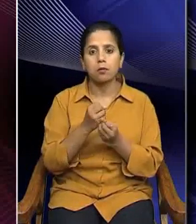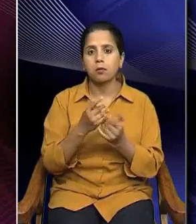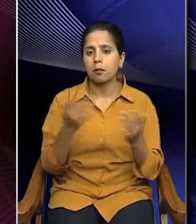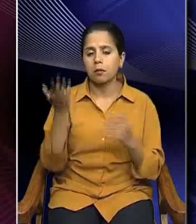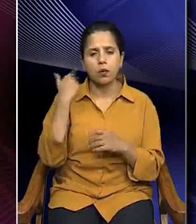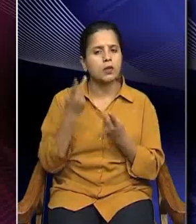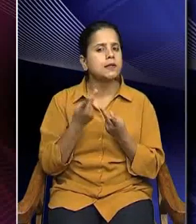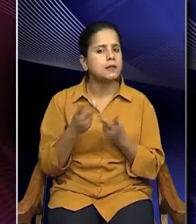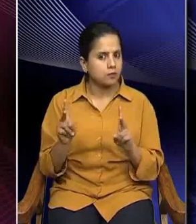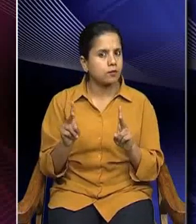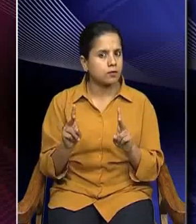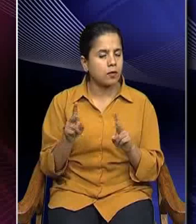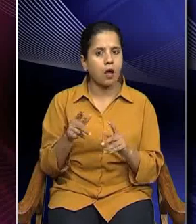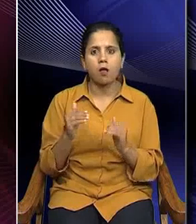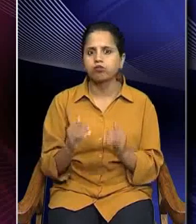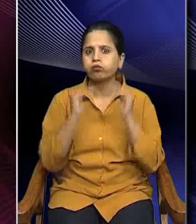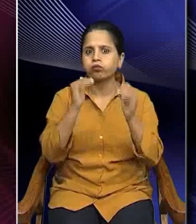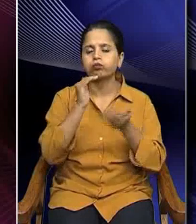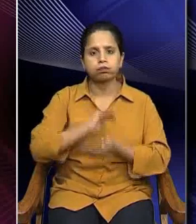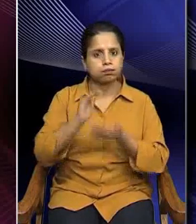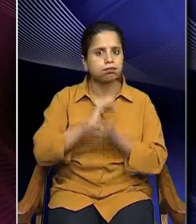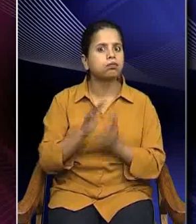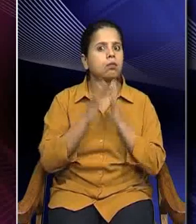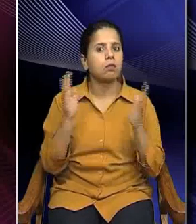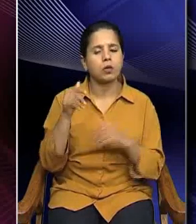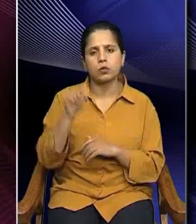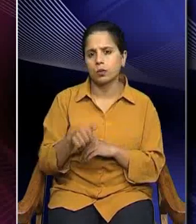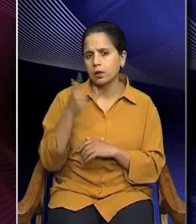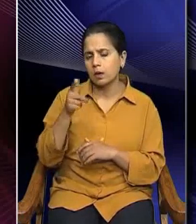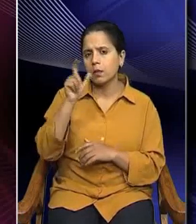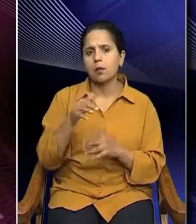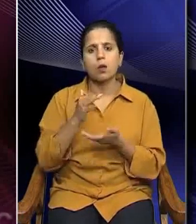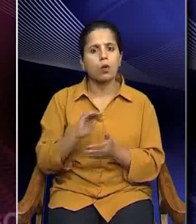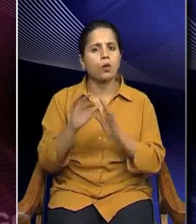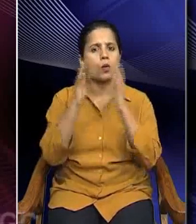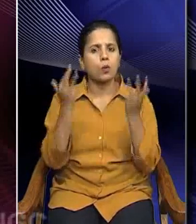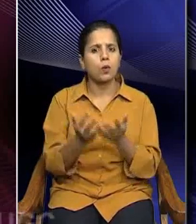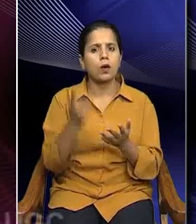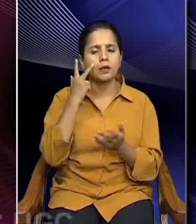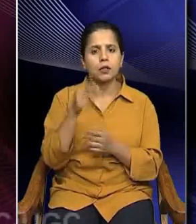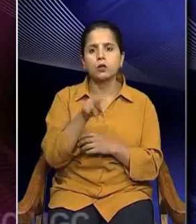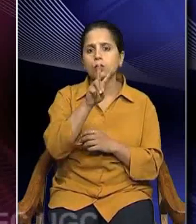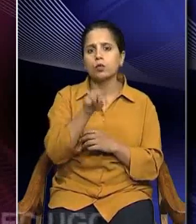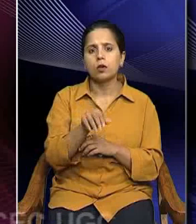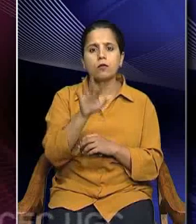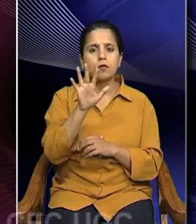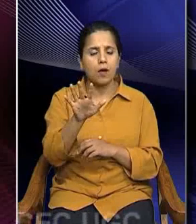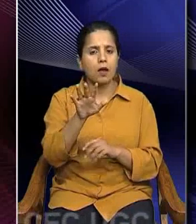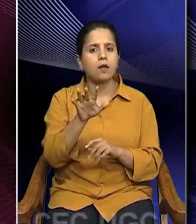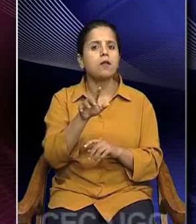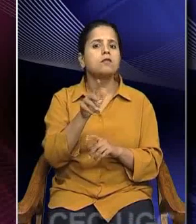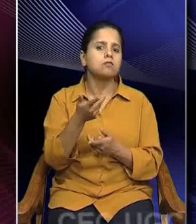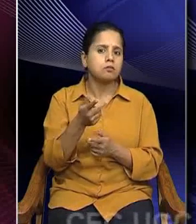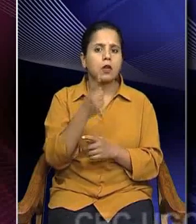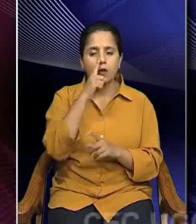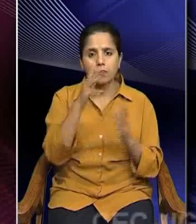different and they were quite high. So today roughly the fertility in the world is less than 2.5 children per